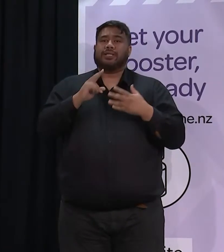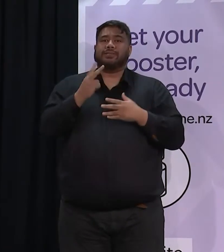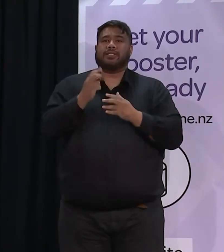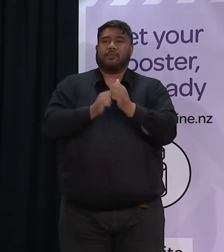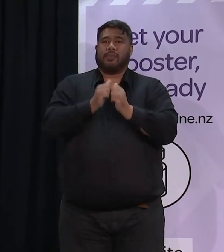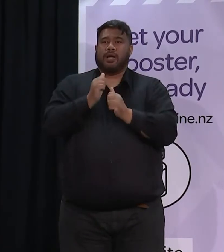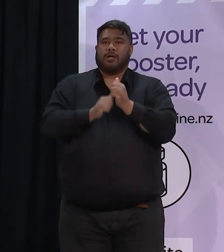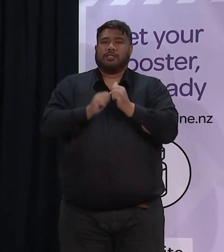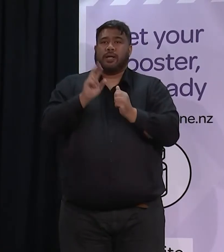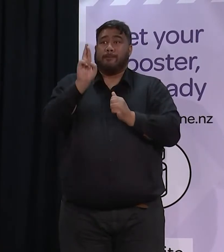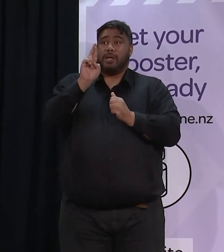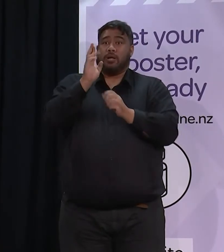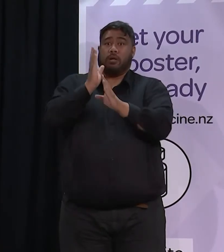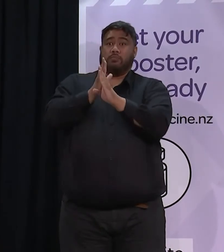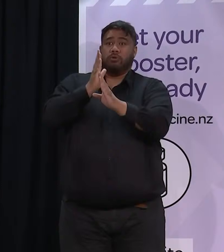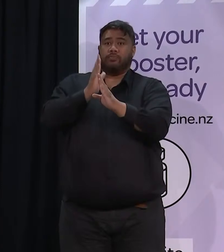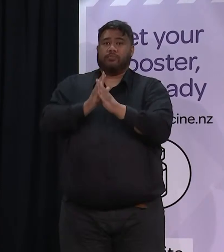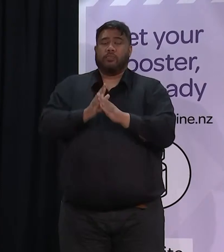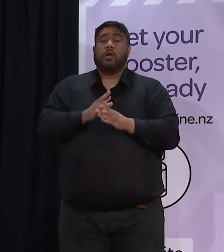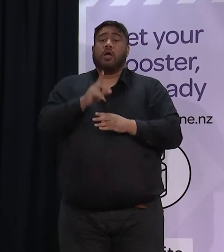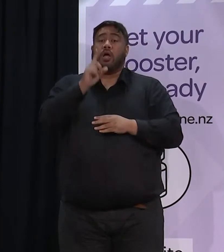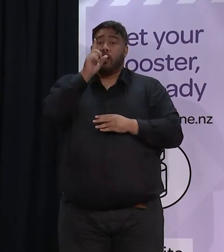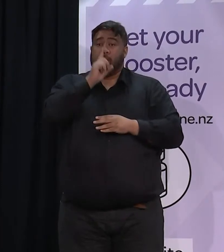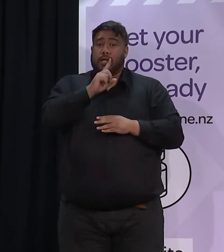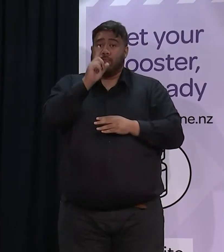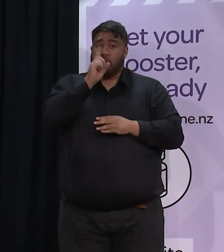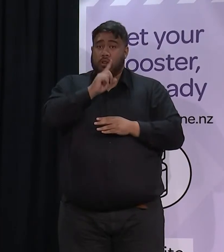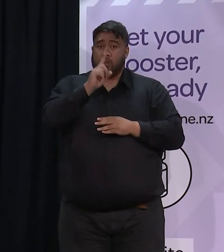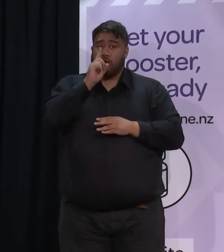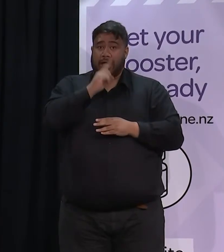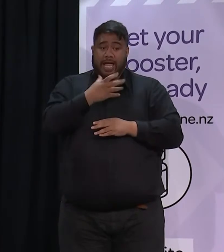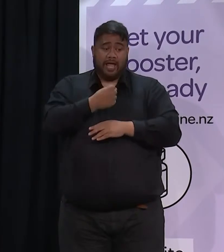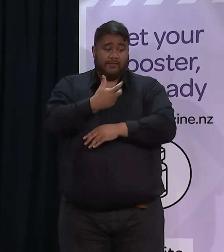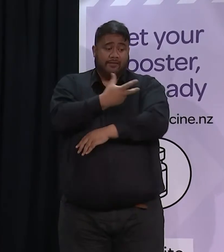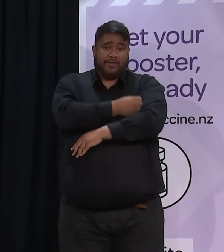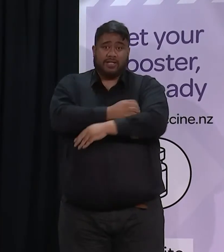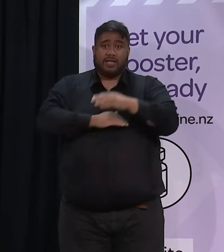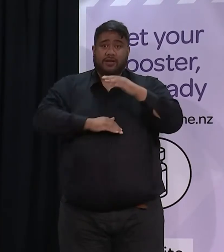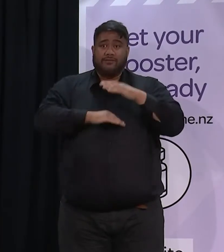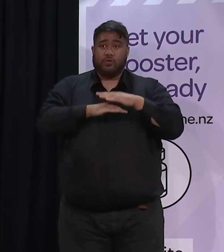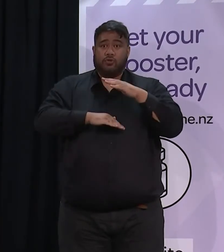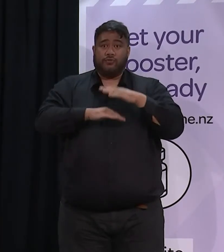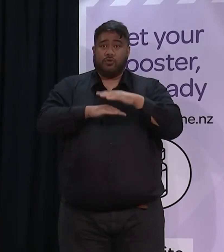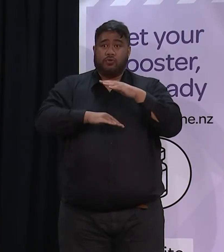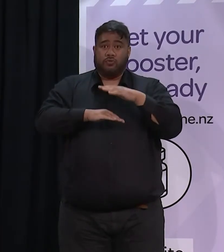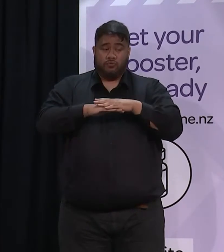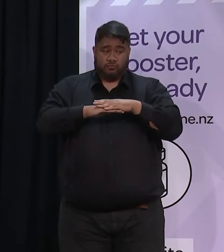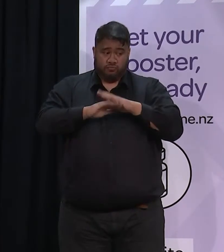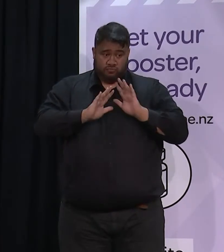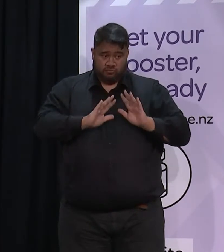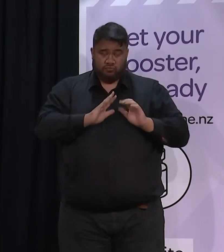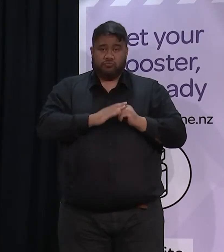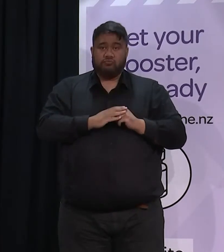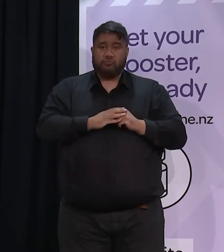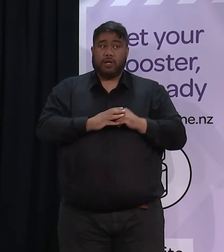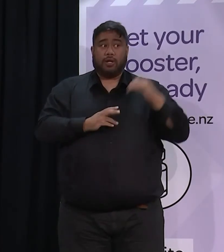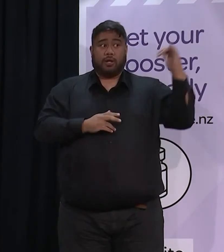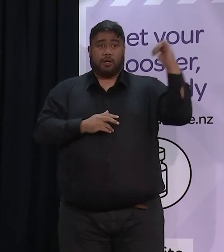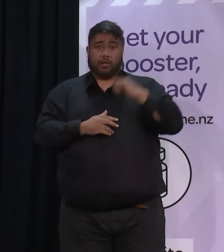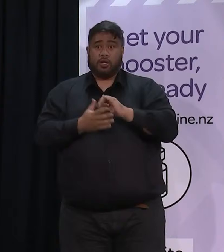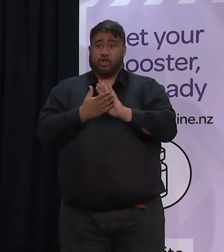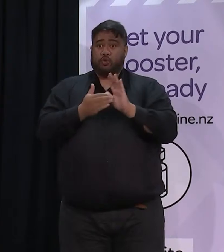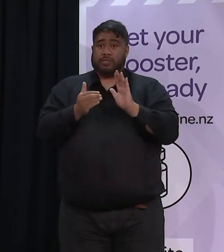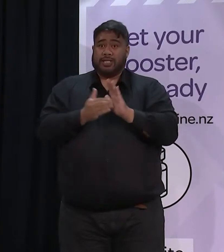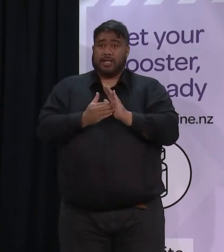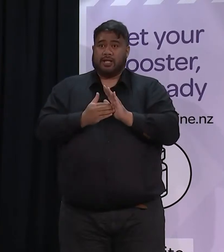of March, vaccinated travellers entering New Zealand will no longer need to self-isolate. That means from